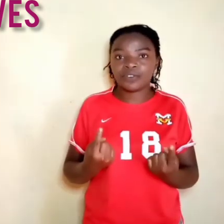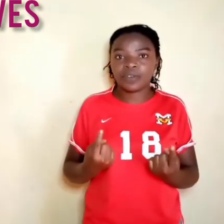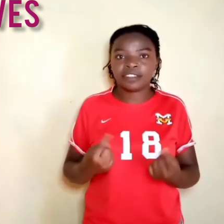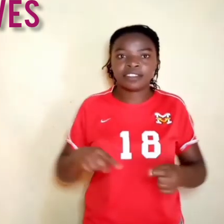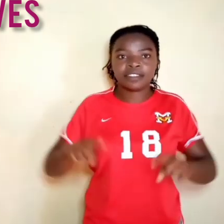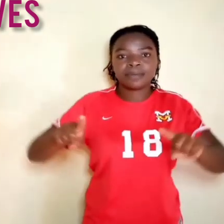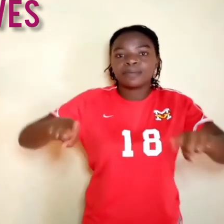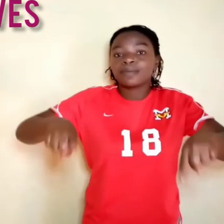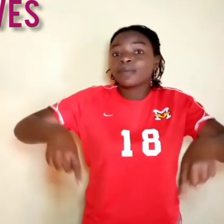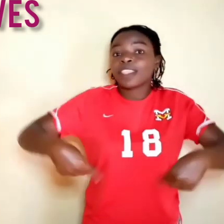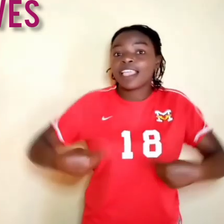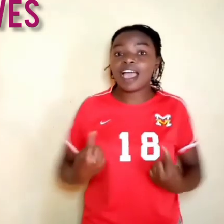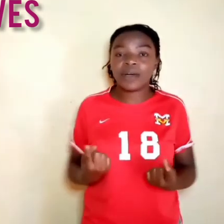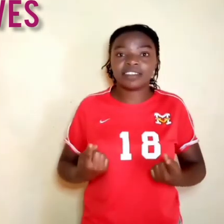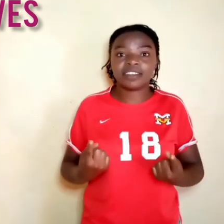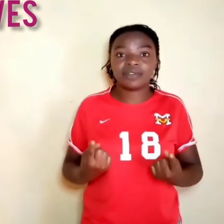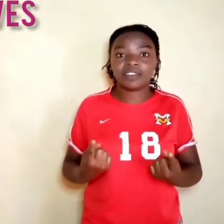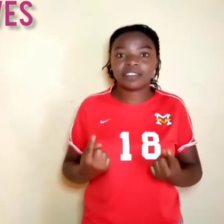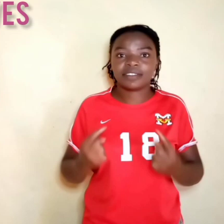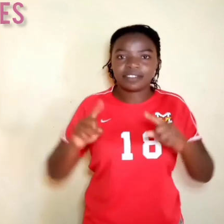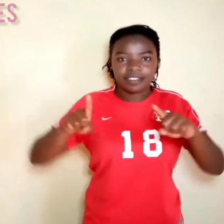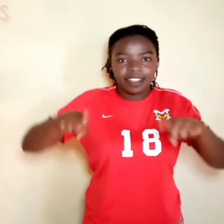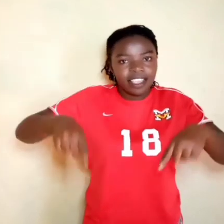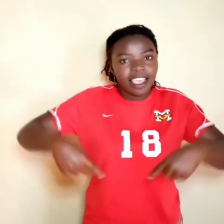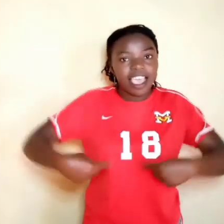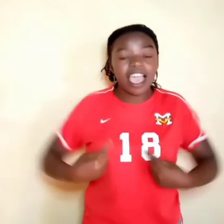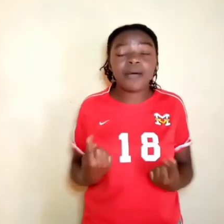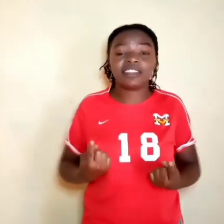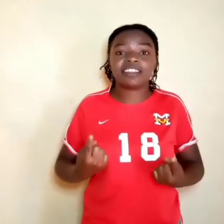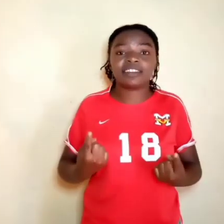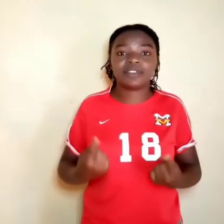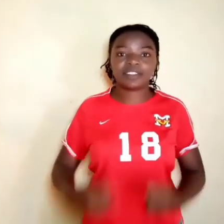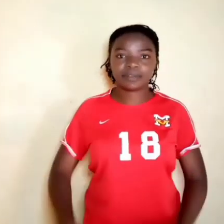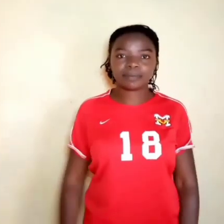inwards. Ourselves, ourselves,